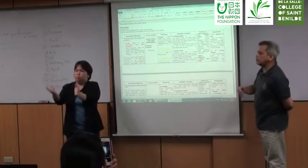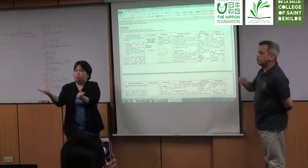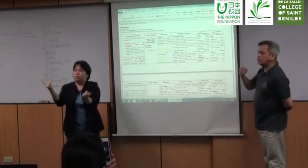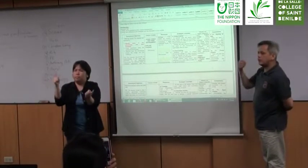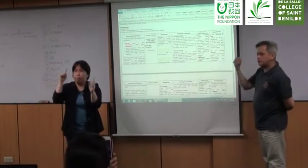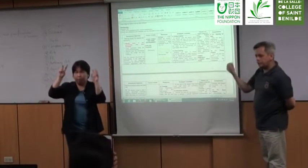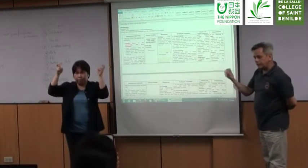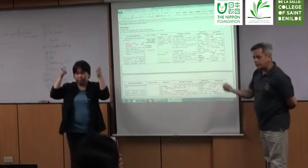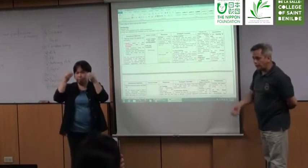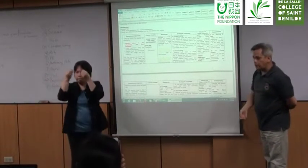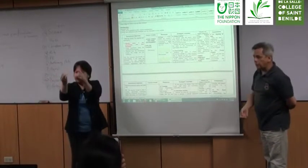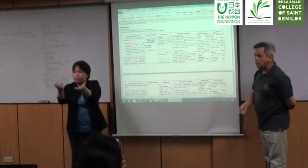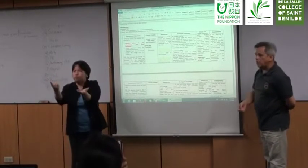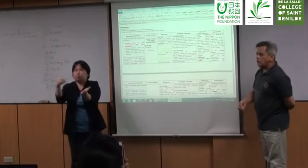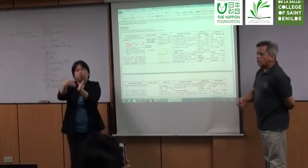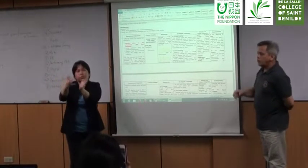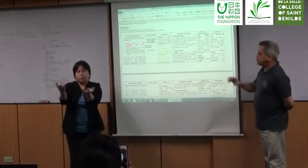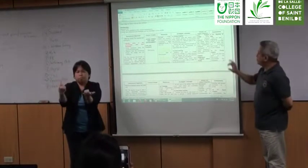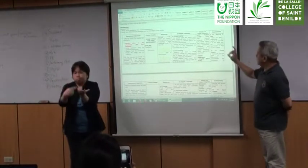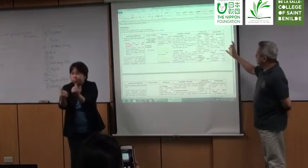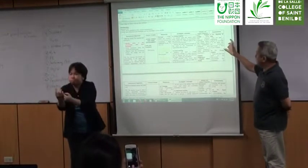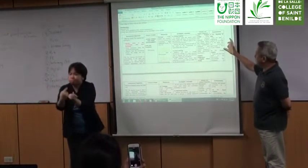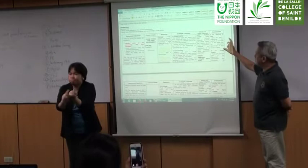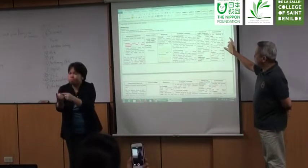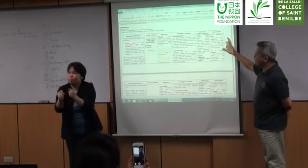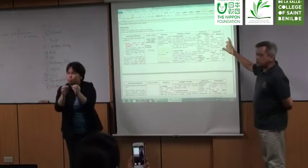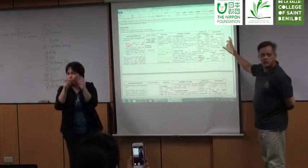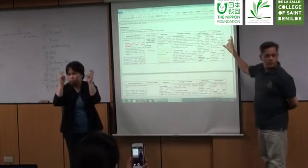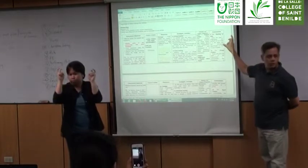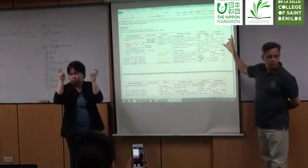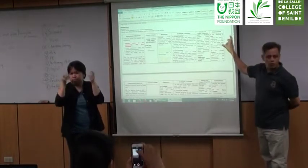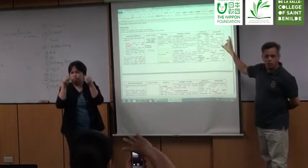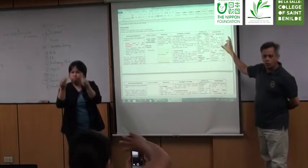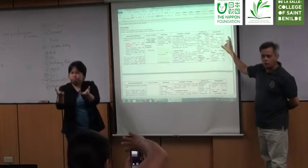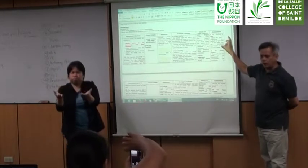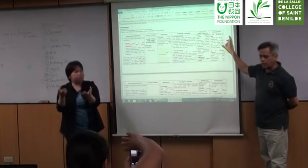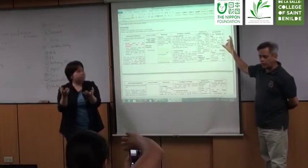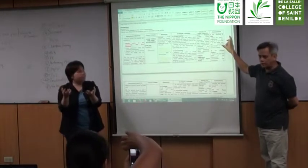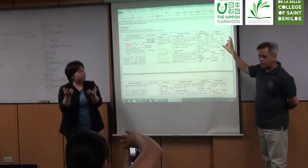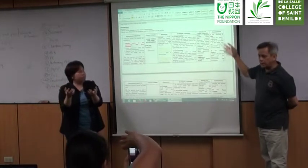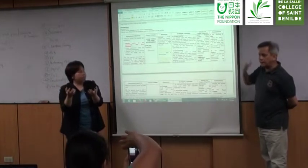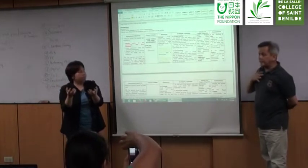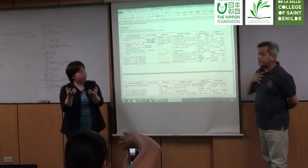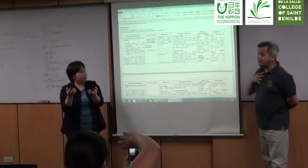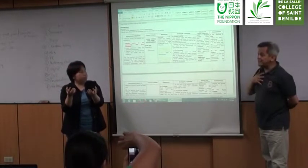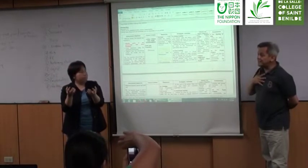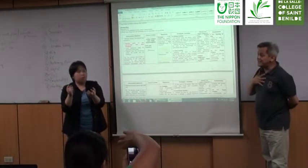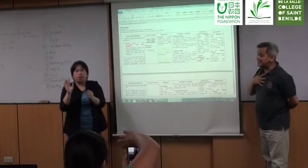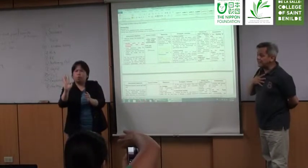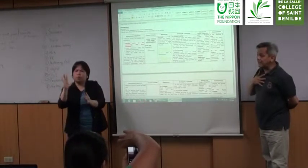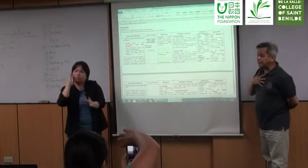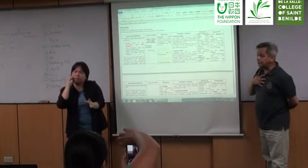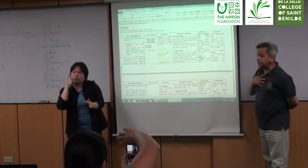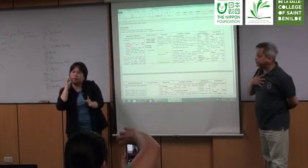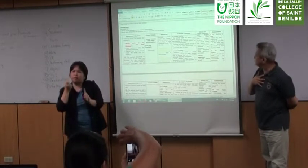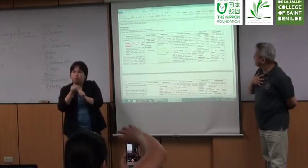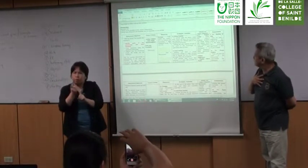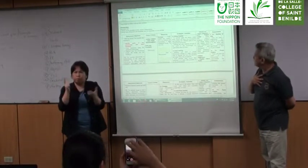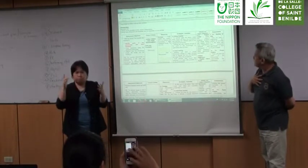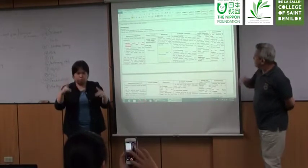question of a certain topic, which wherein the questions are more of their experiences in